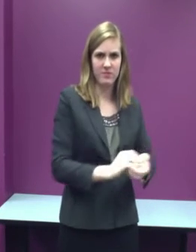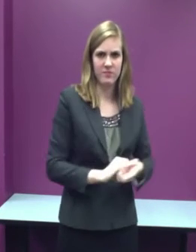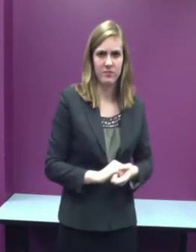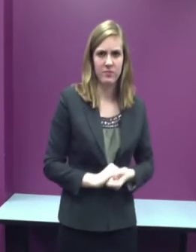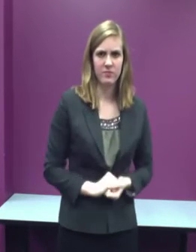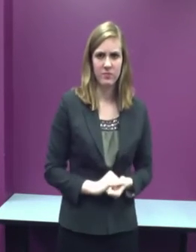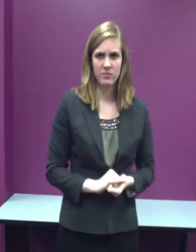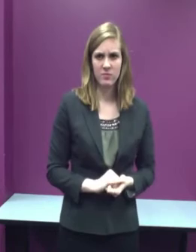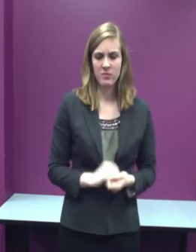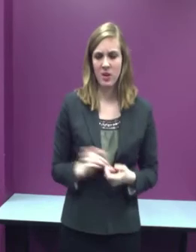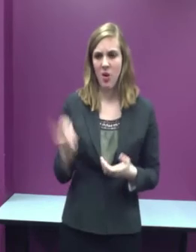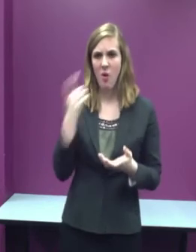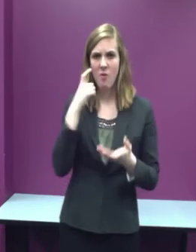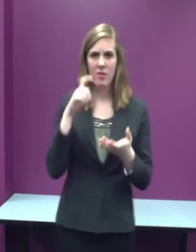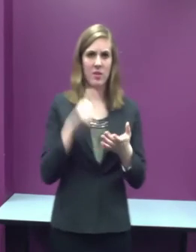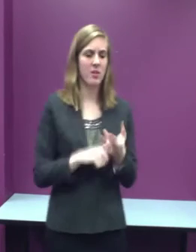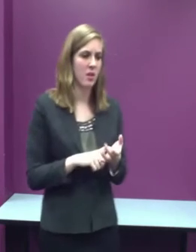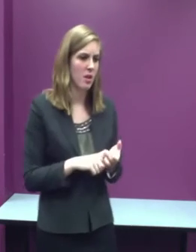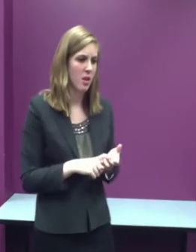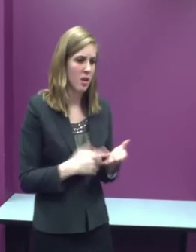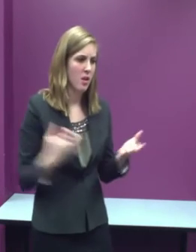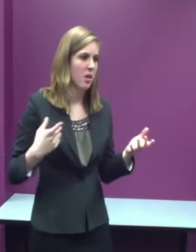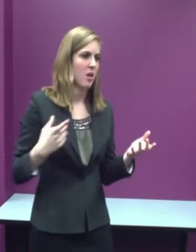I am tormented with mosquitoes and ticks.